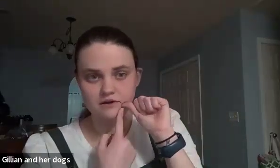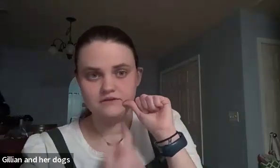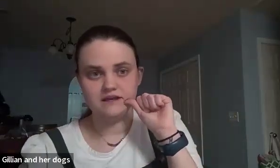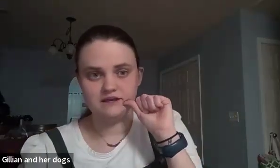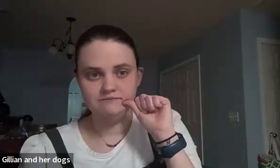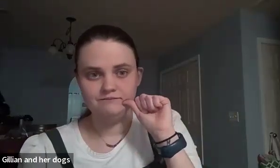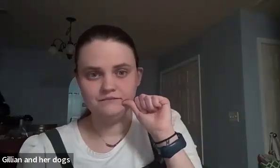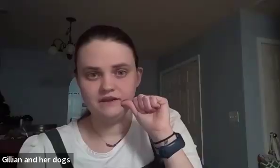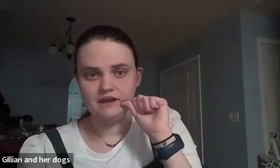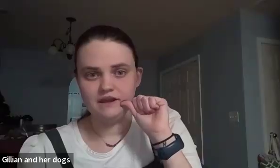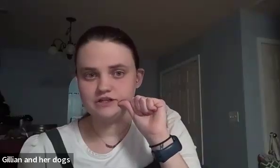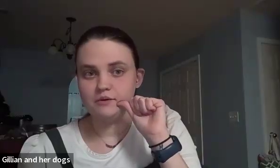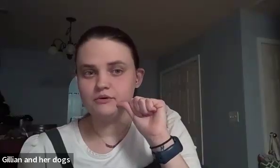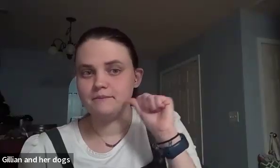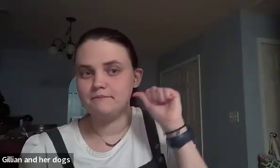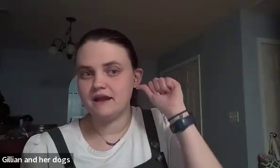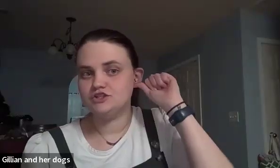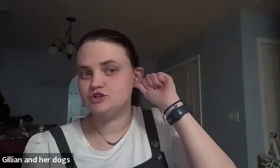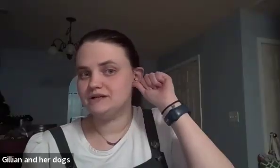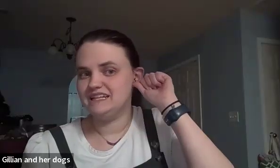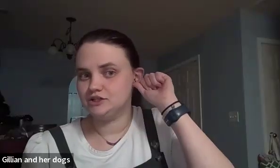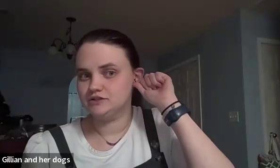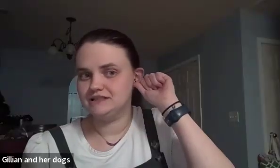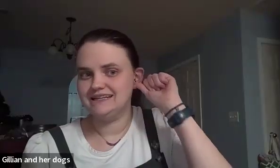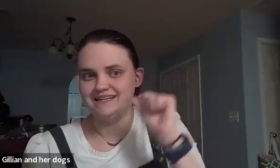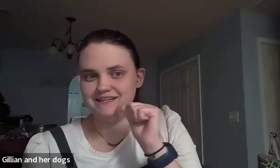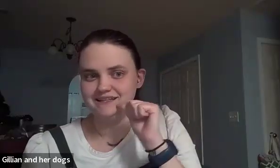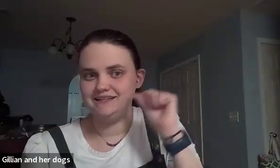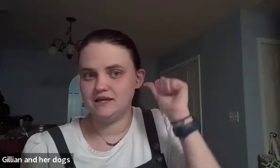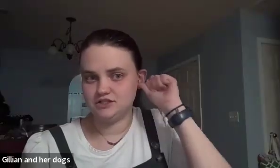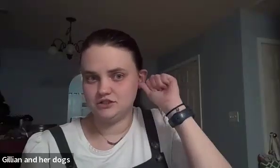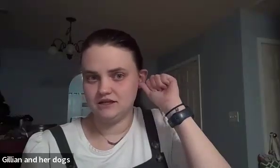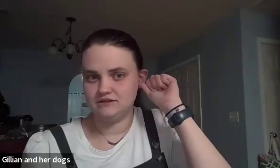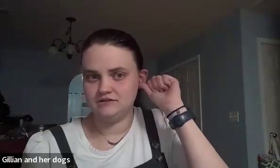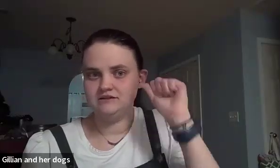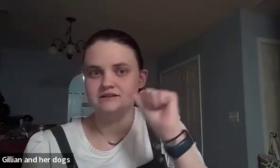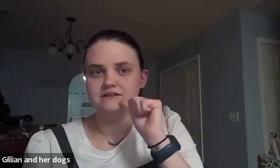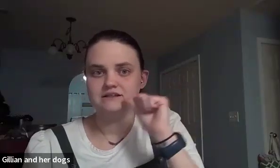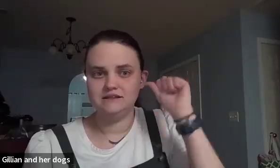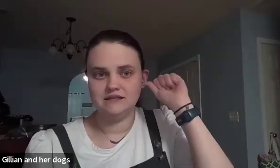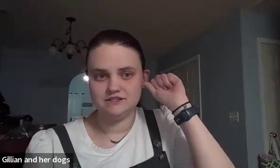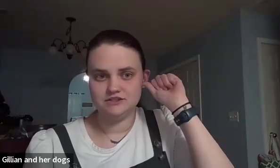mouth again. And you're going to now bring it back to your ear. Yesterday.